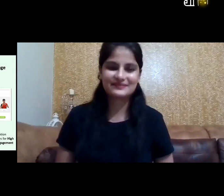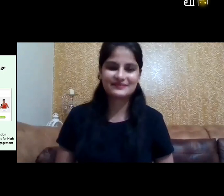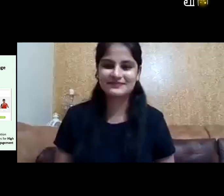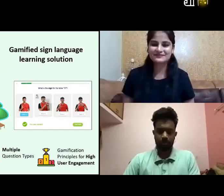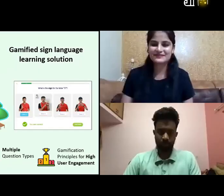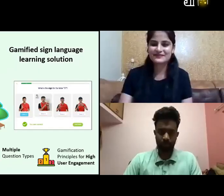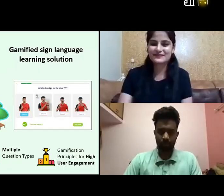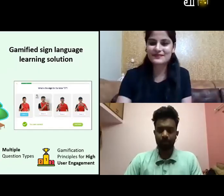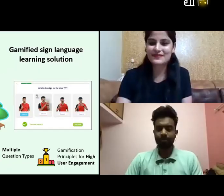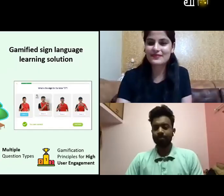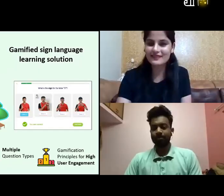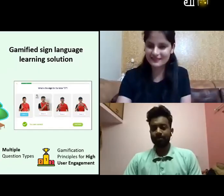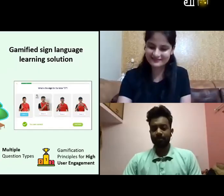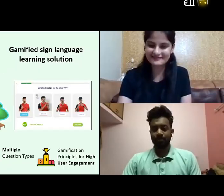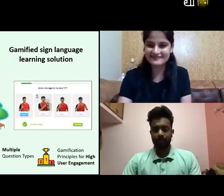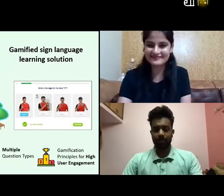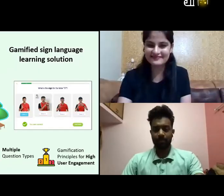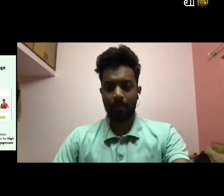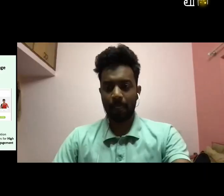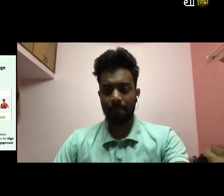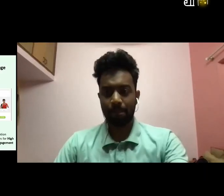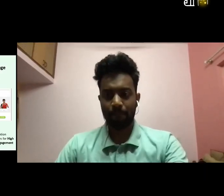Ashutosh. Welcome, Ashutosh.